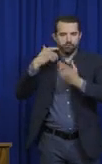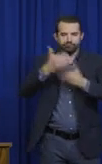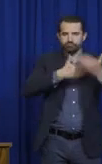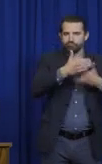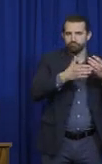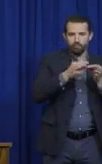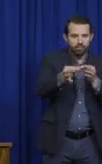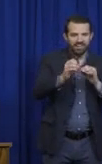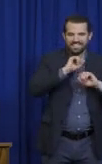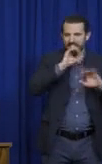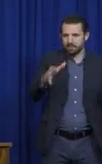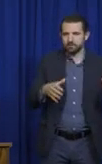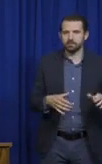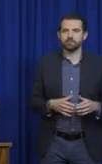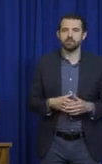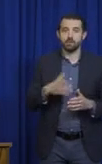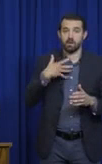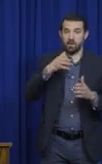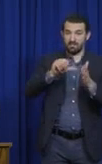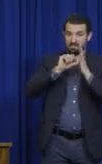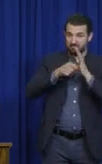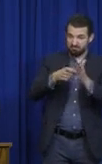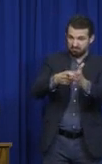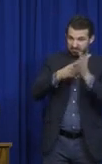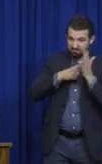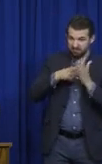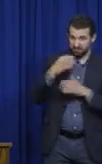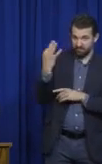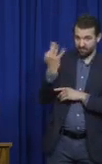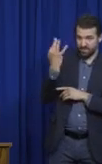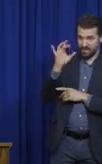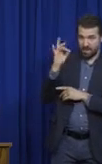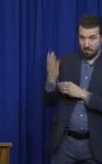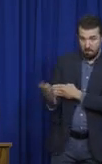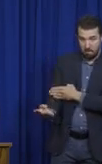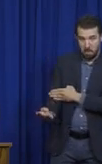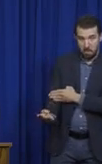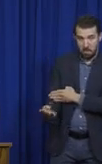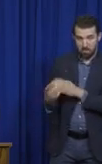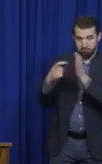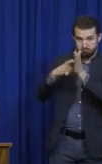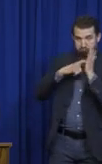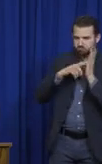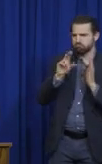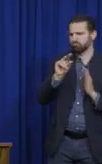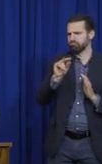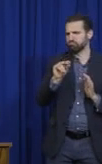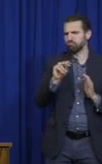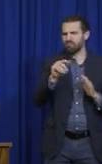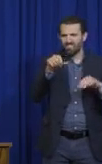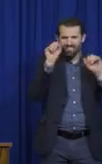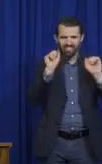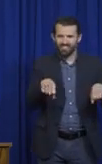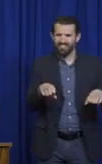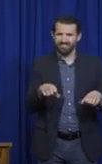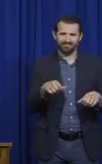to file first thing Friday morning, as you are able to file your claim for the week